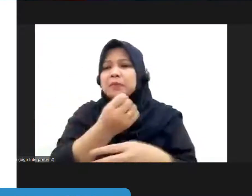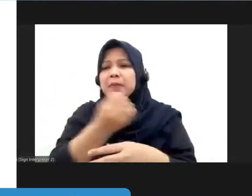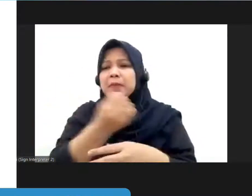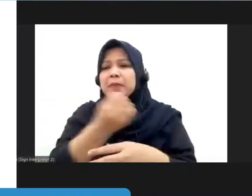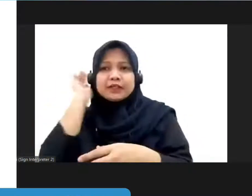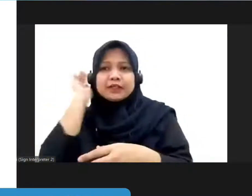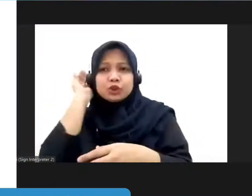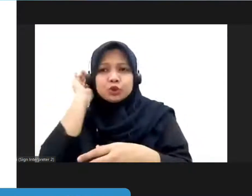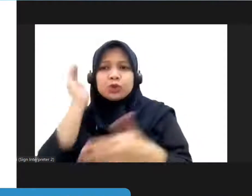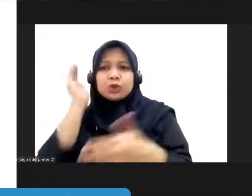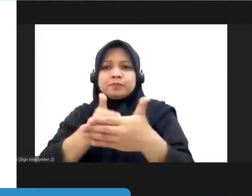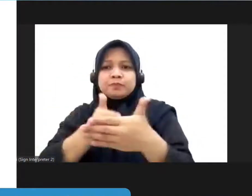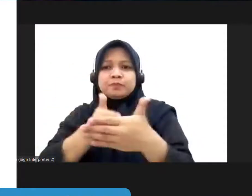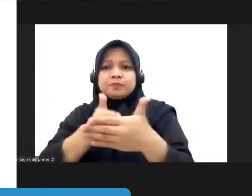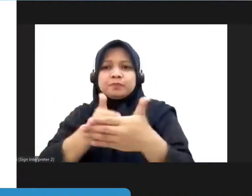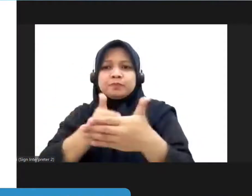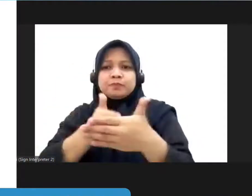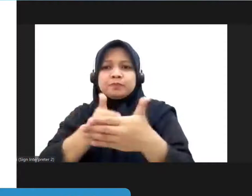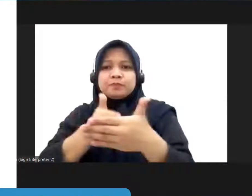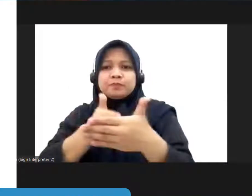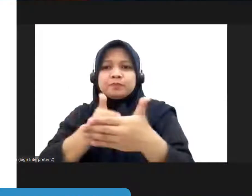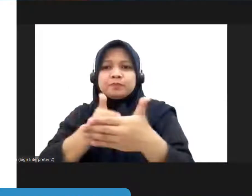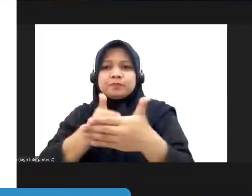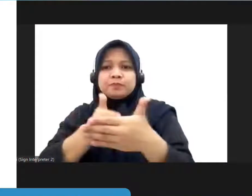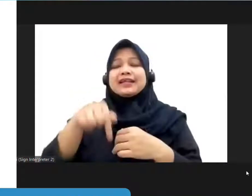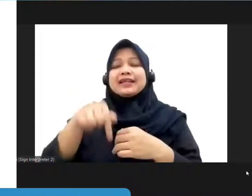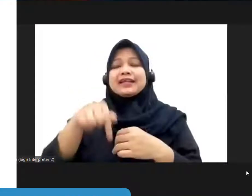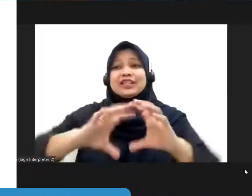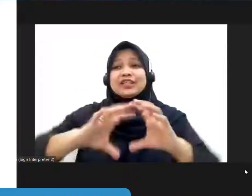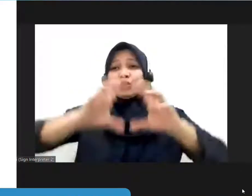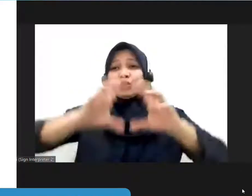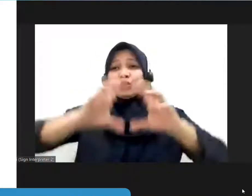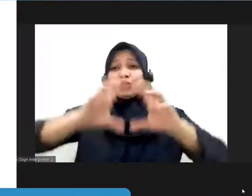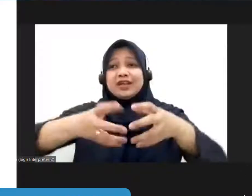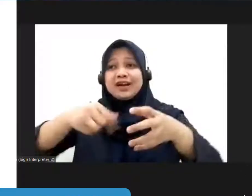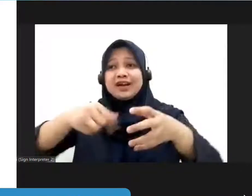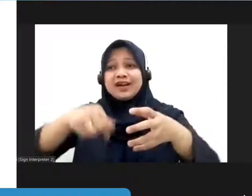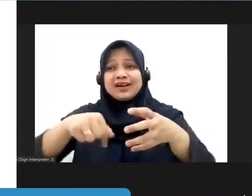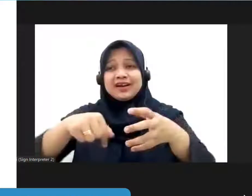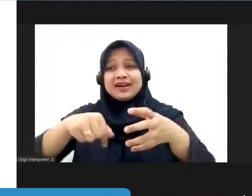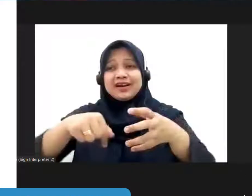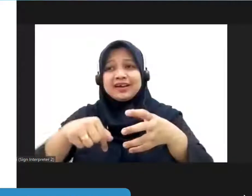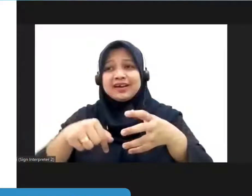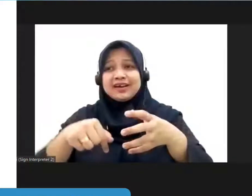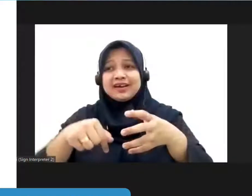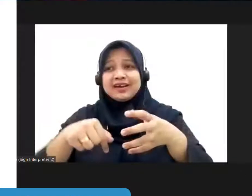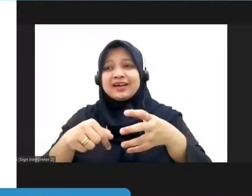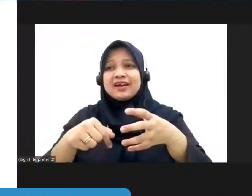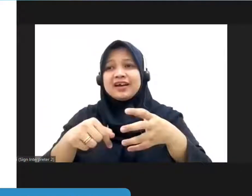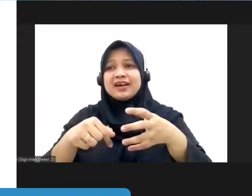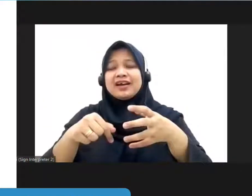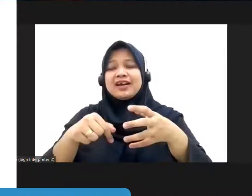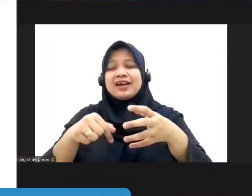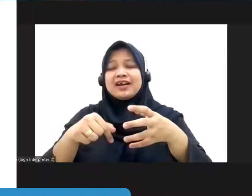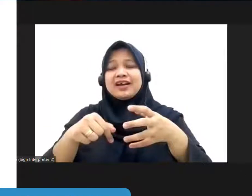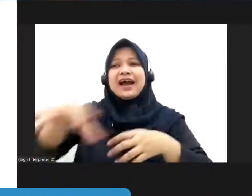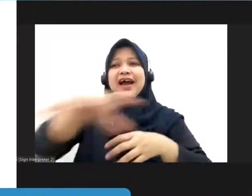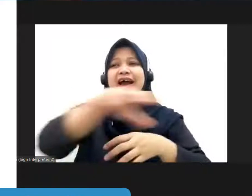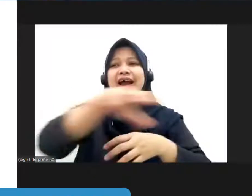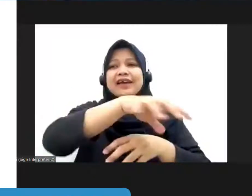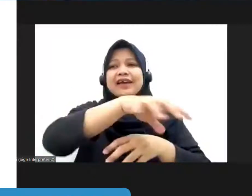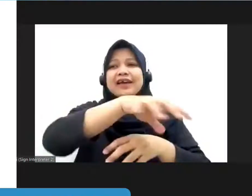have seen generally, even within the work which we are doing, is the areas where we had